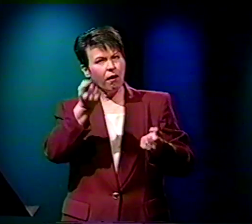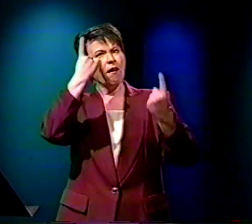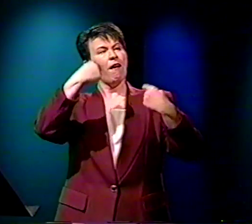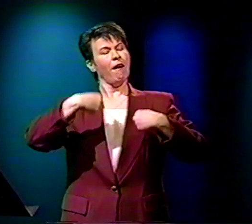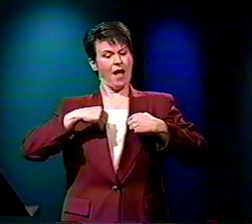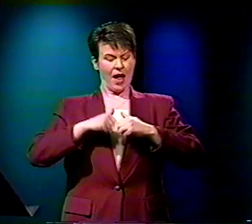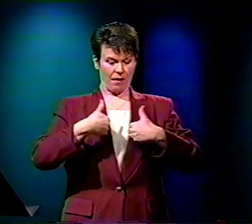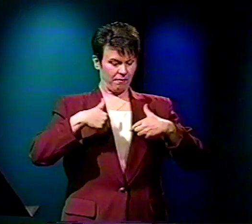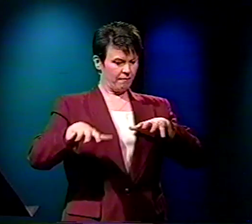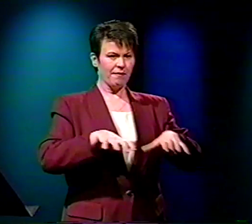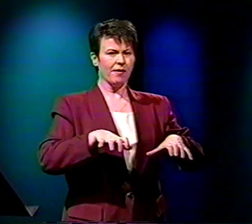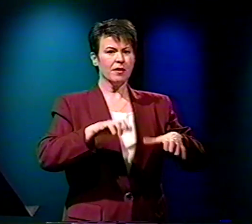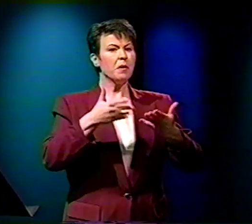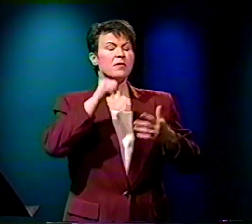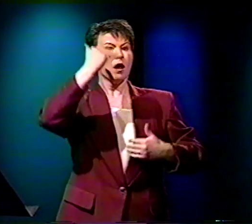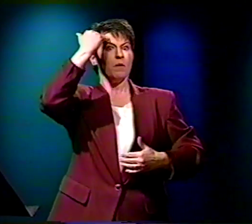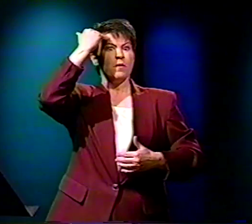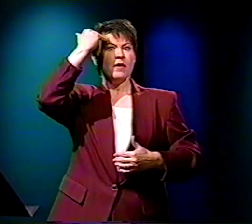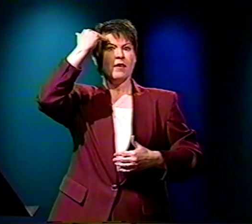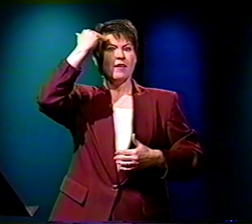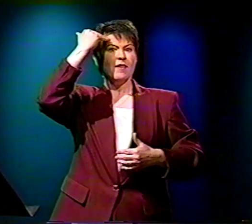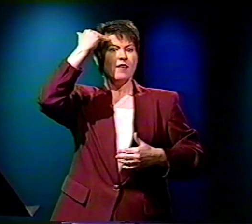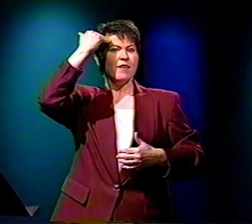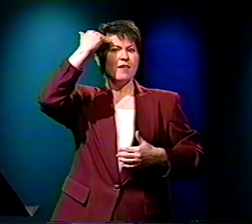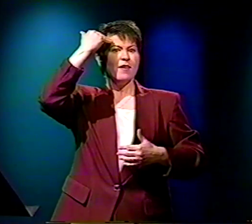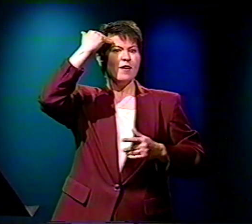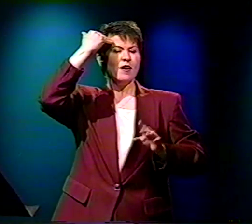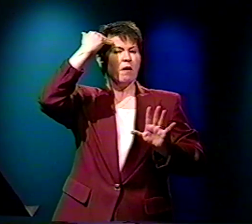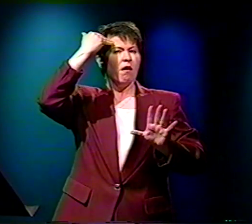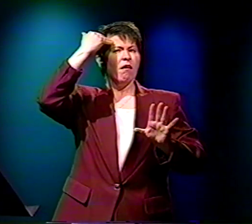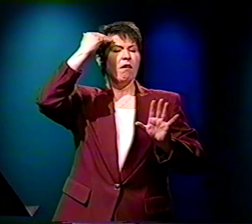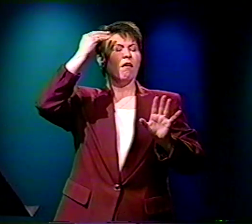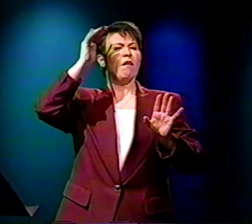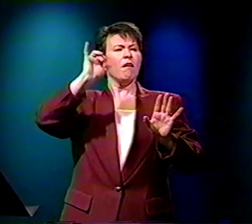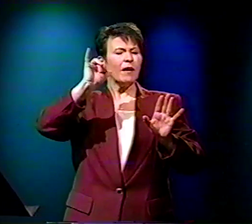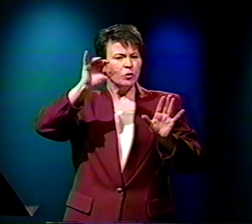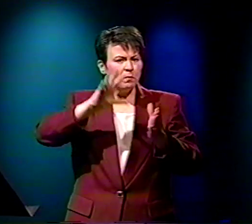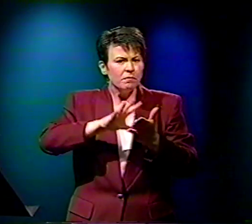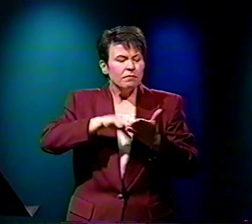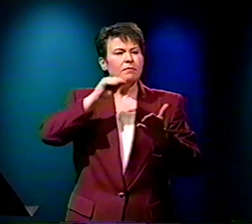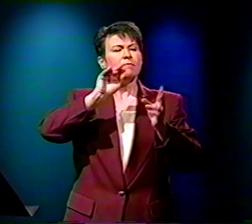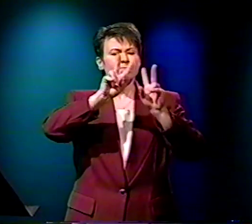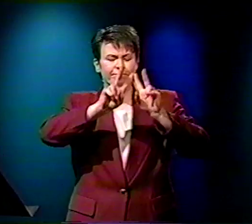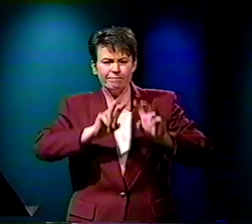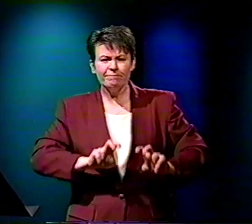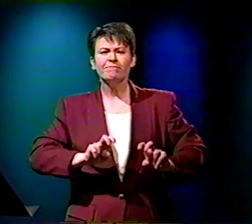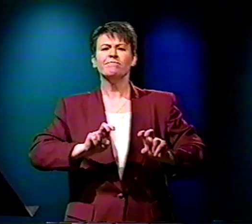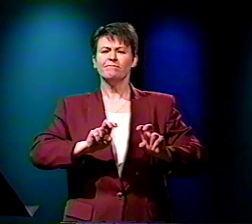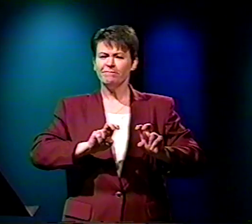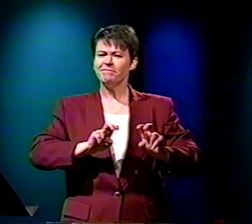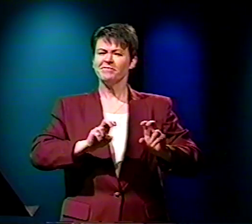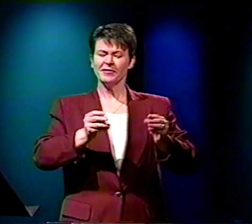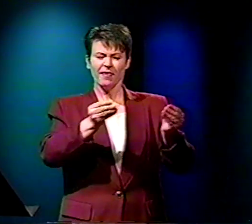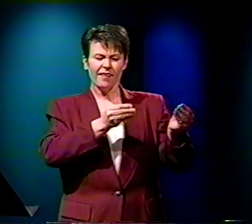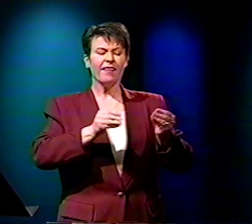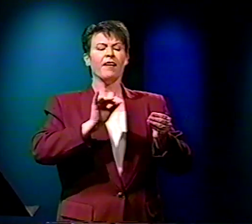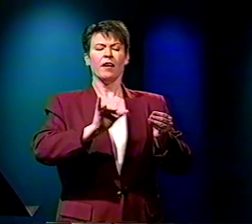be analyzed very carefully so that we can understand the messages that we send, messages that we may not even be aware of. So we need to examine